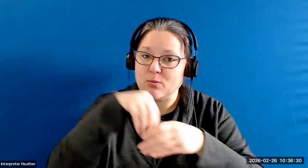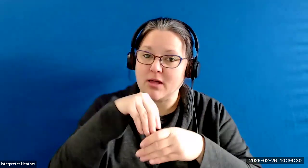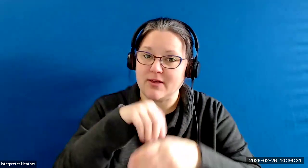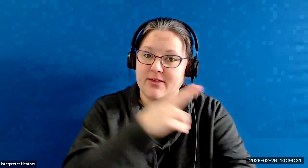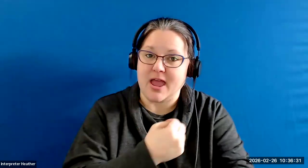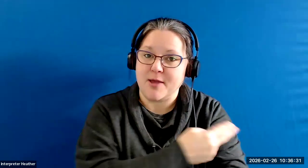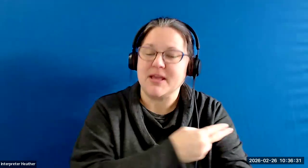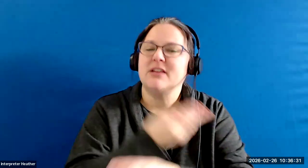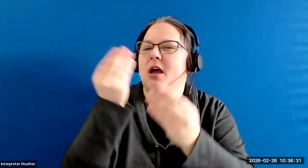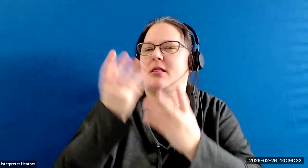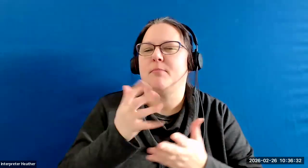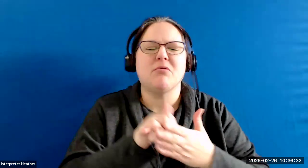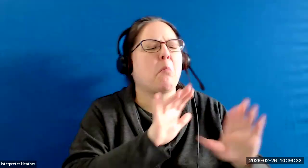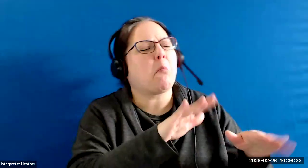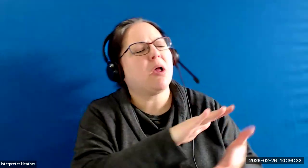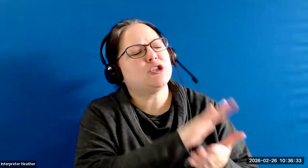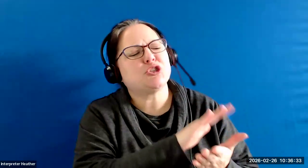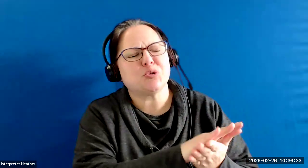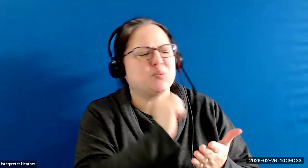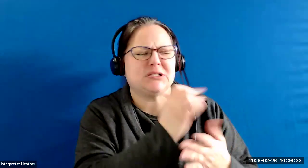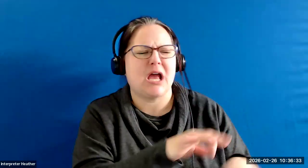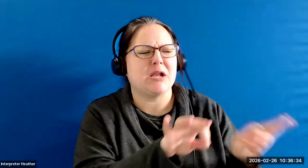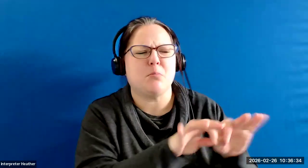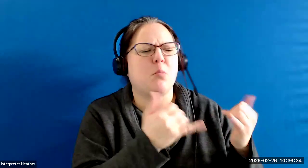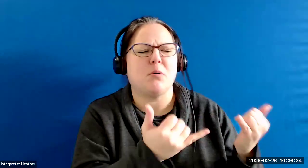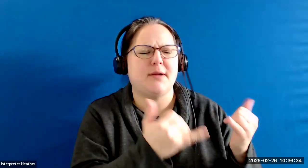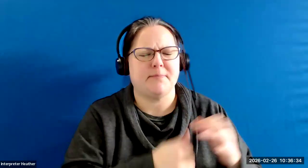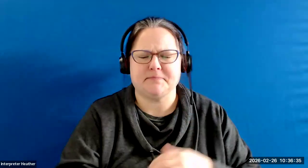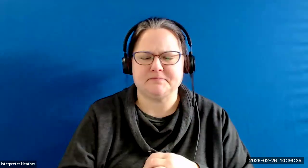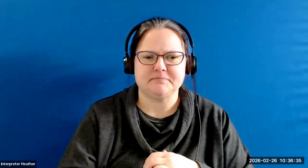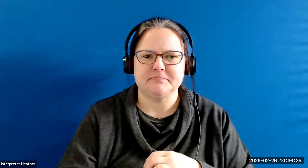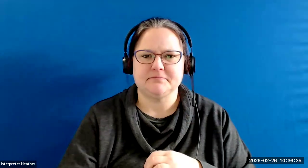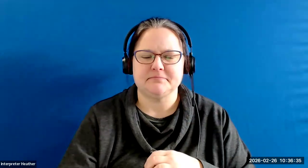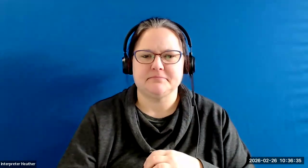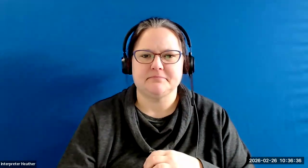and reassured me that school was the least important thing at this time.